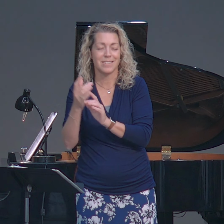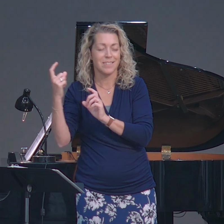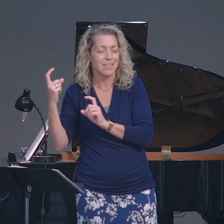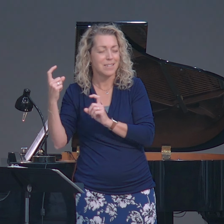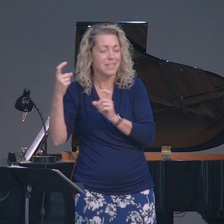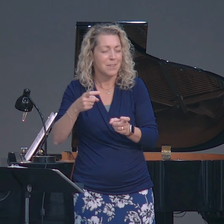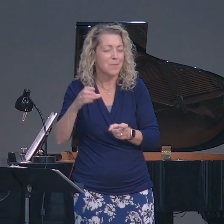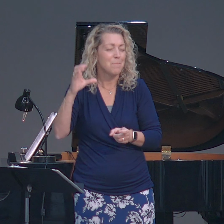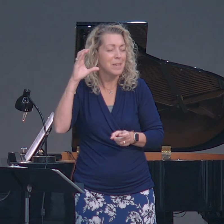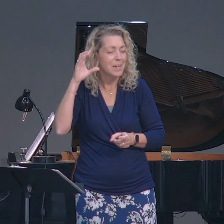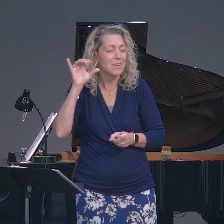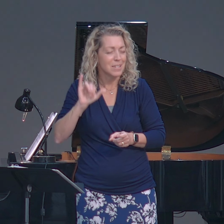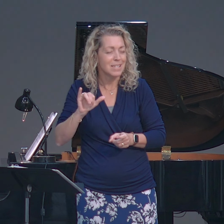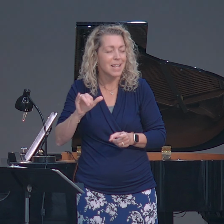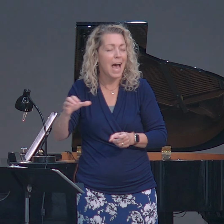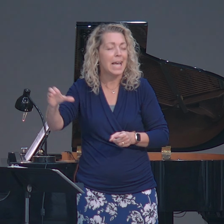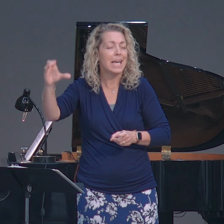to hear